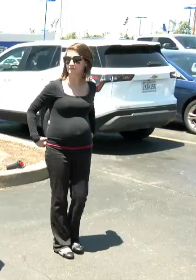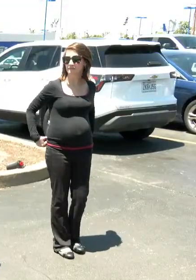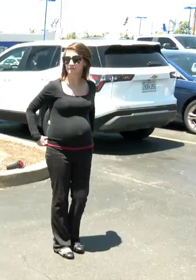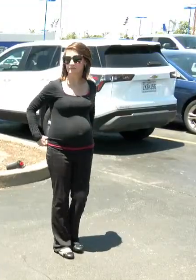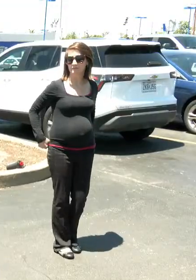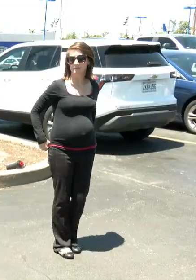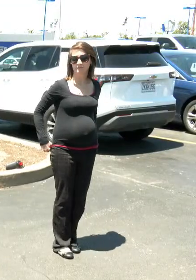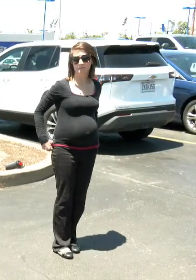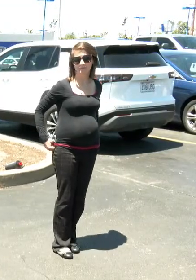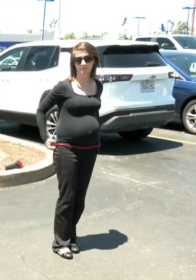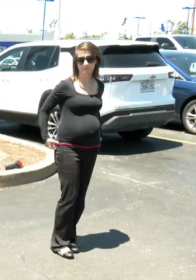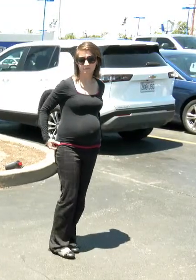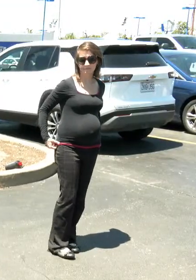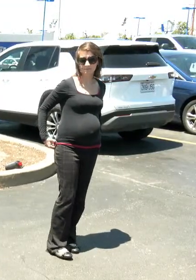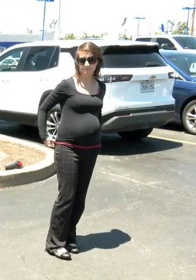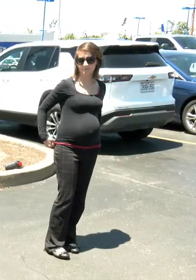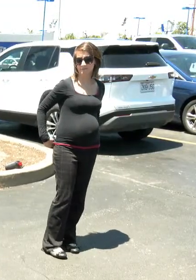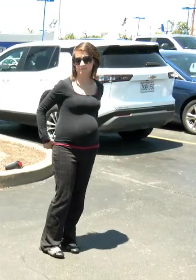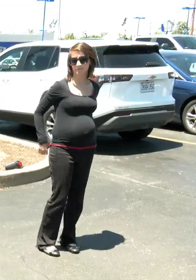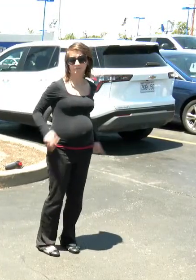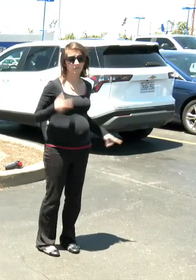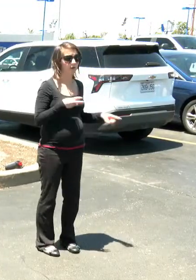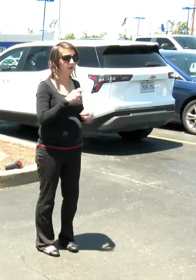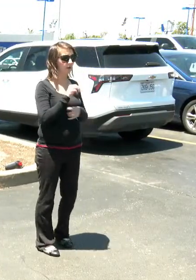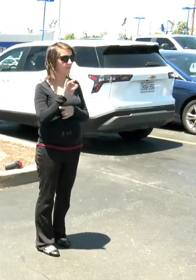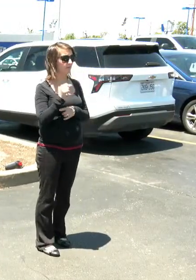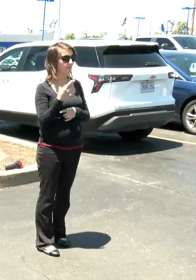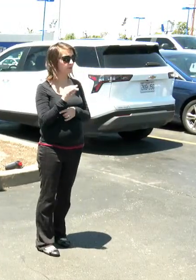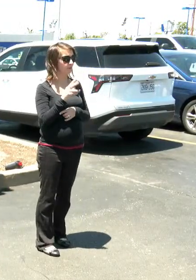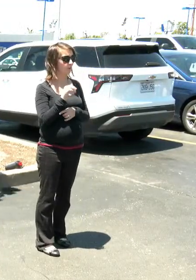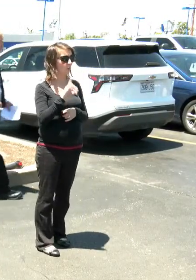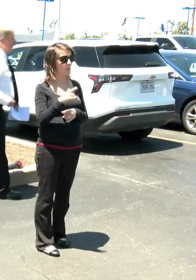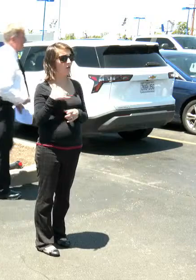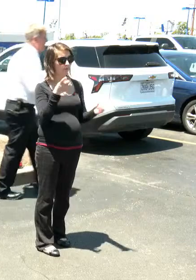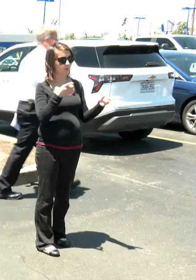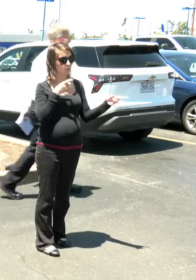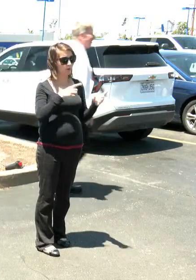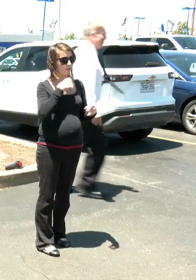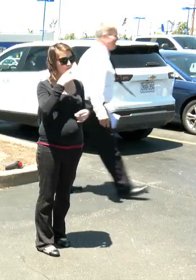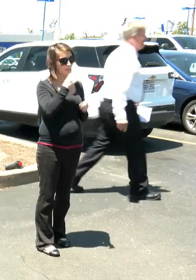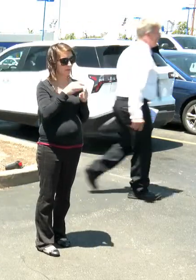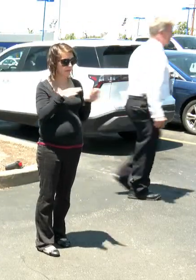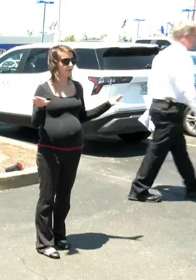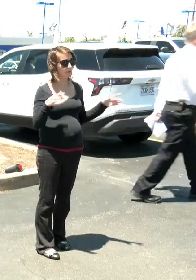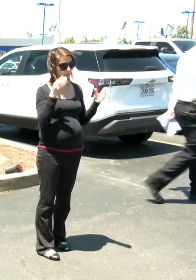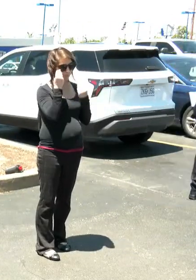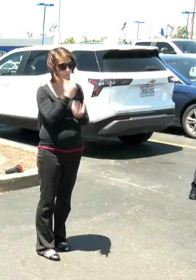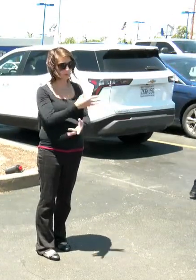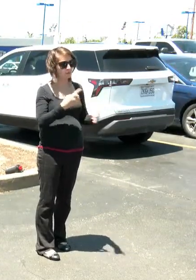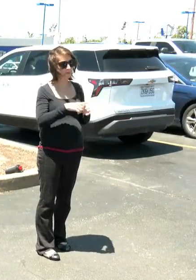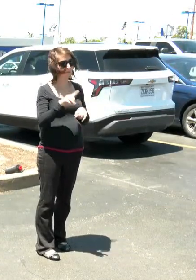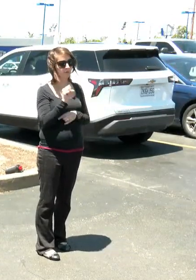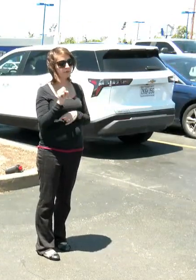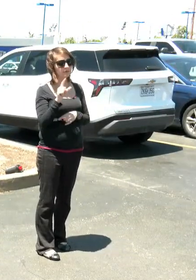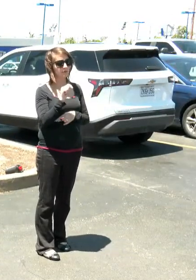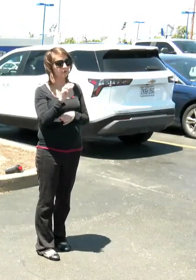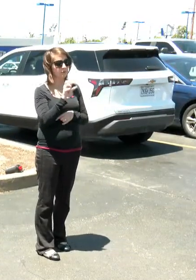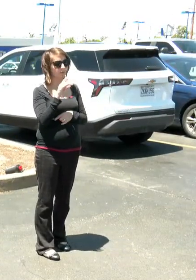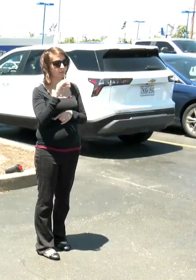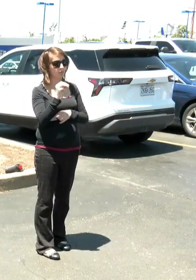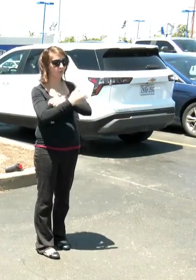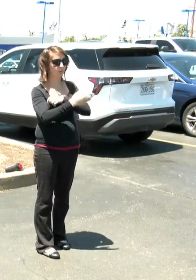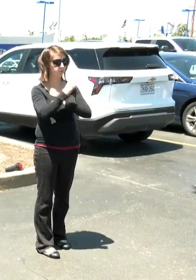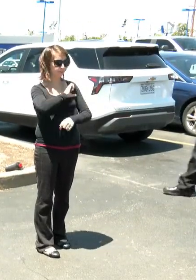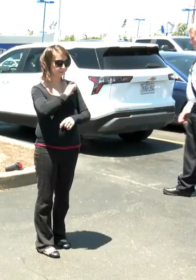Is everybody ready? I'm Mitch McCoy. I'm the Director of Public Affairs and Information for the St. Louis Metropolitan Police Department. We have a